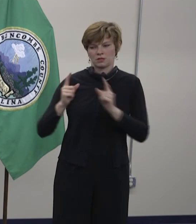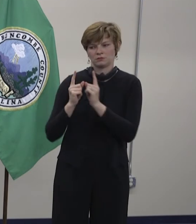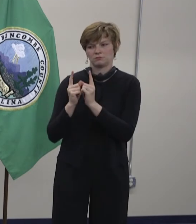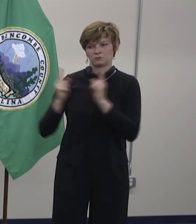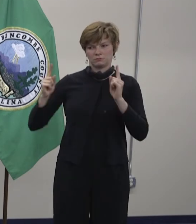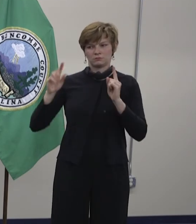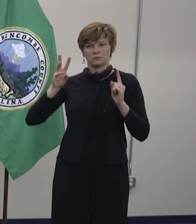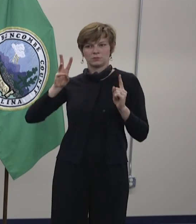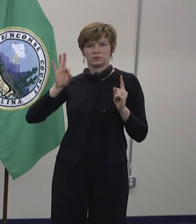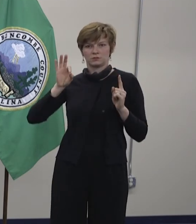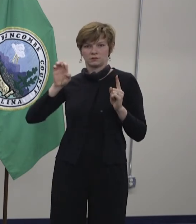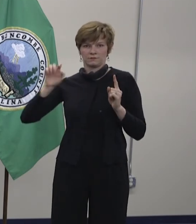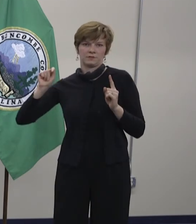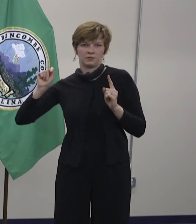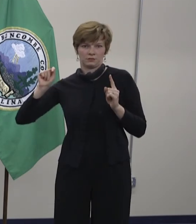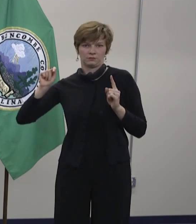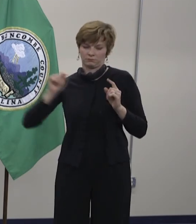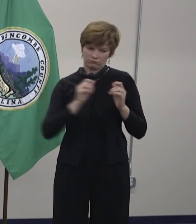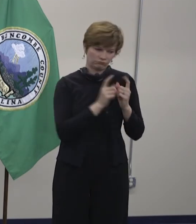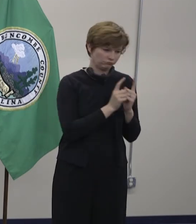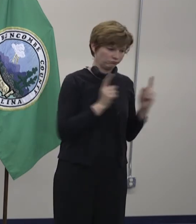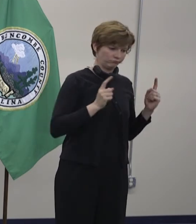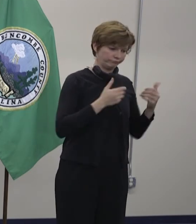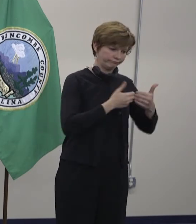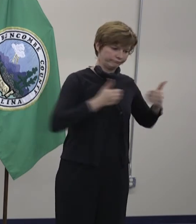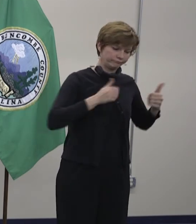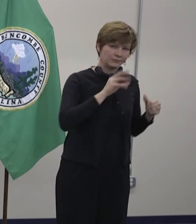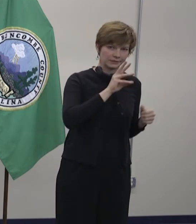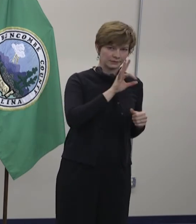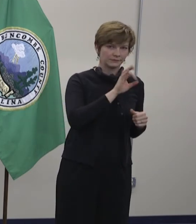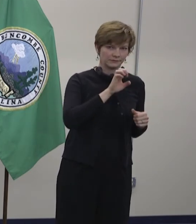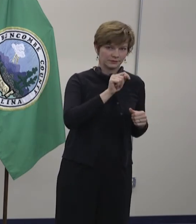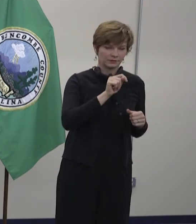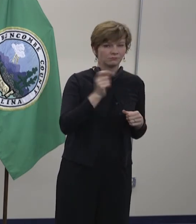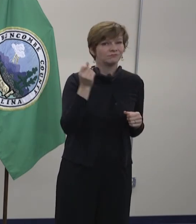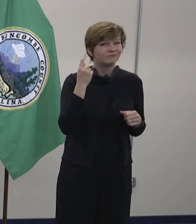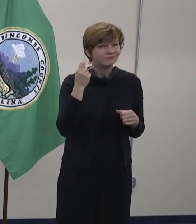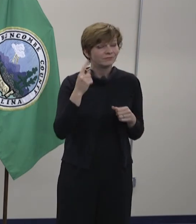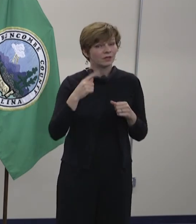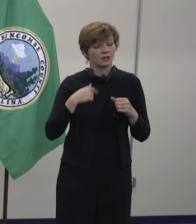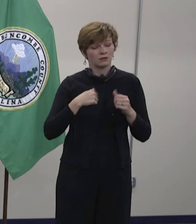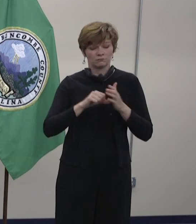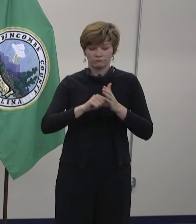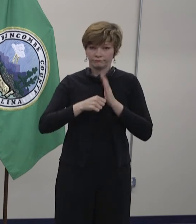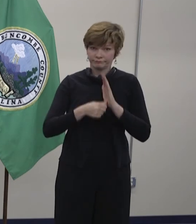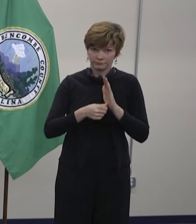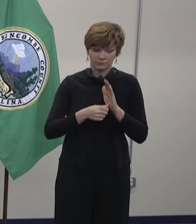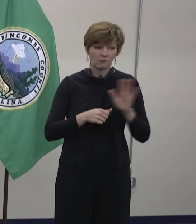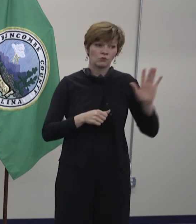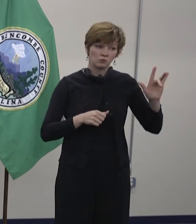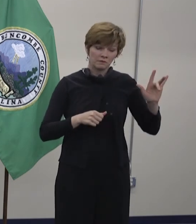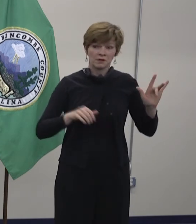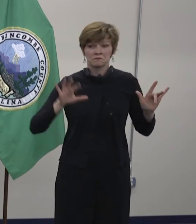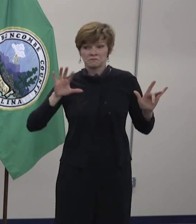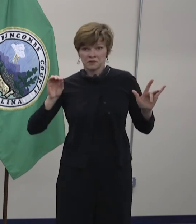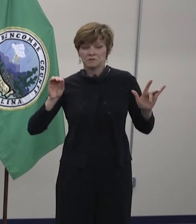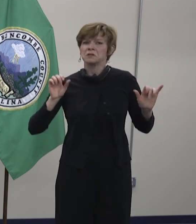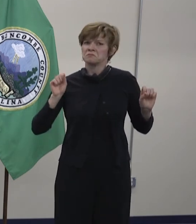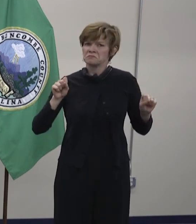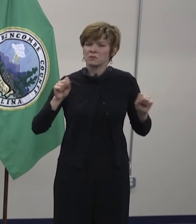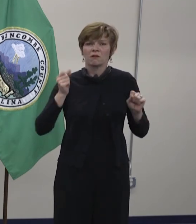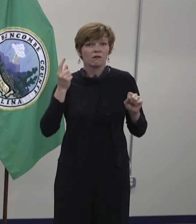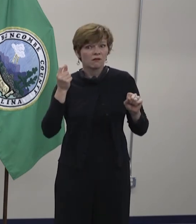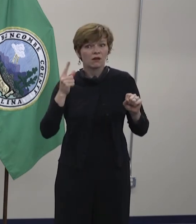persons. I really want to emphasize that these new mass gathering limitations still require 6 feet of spacing